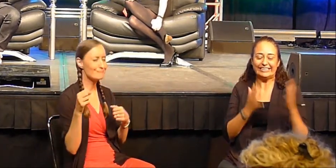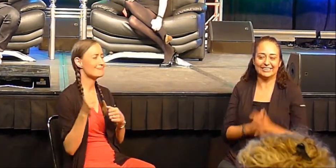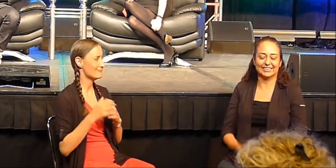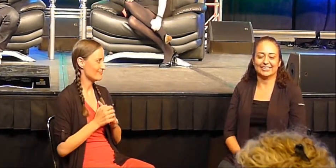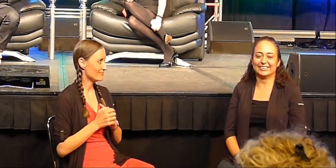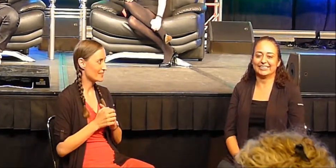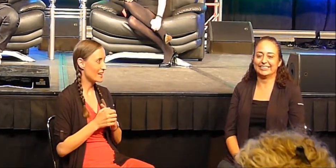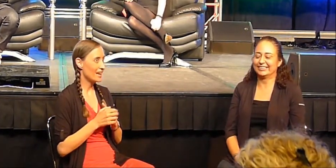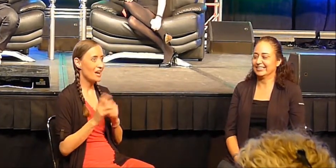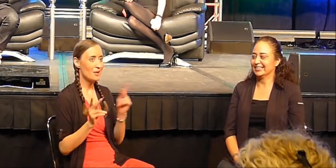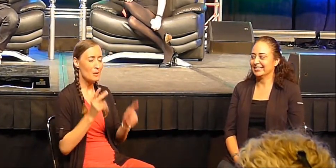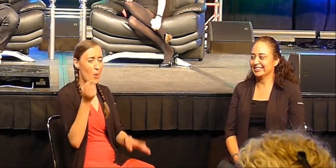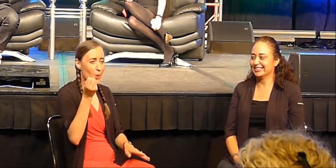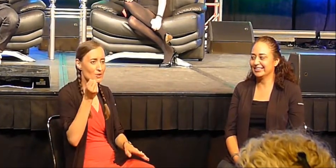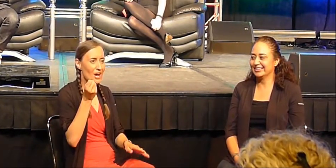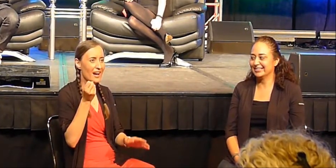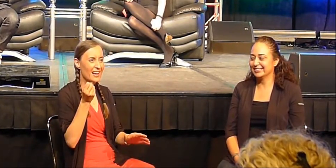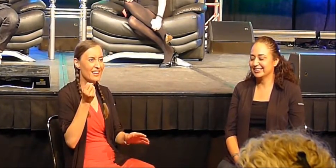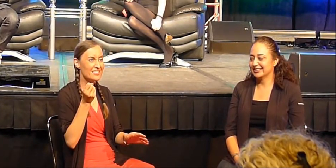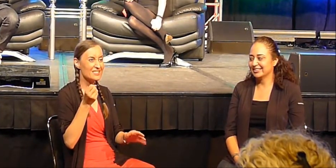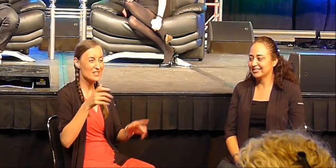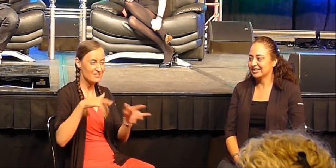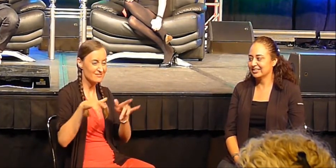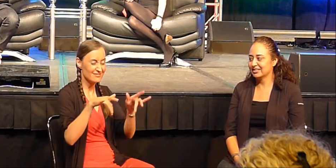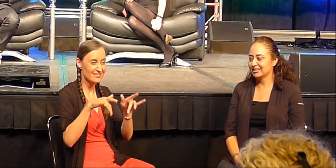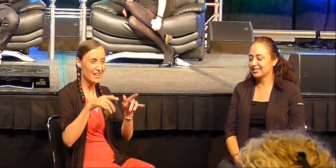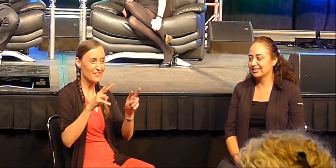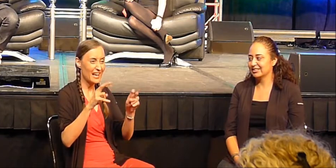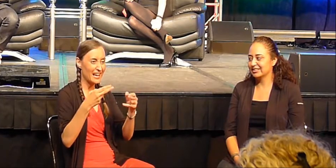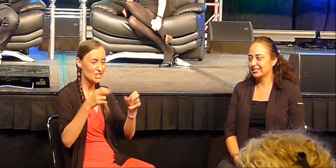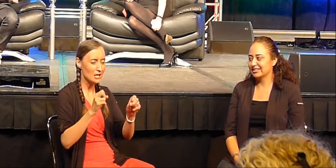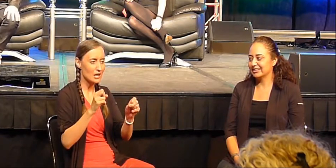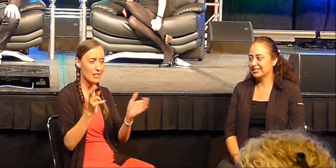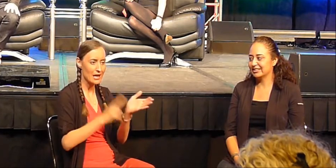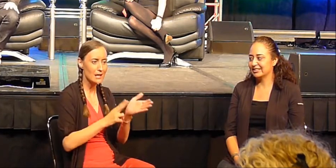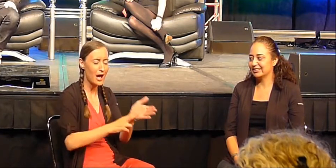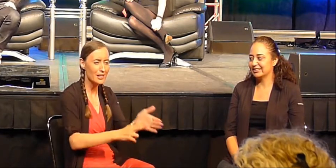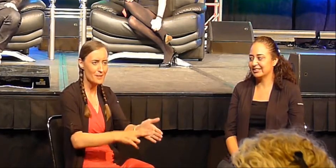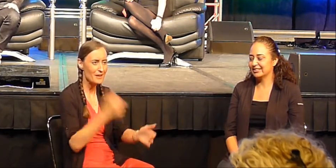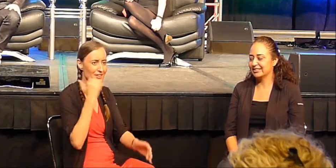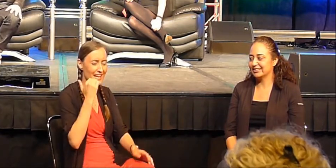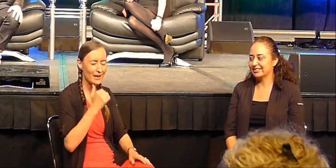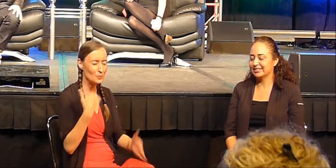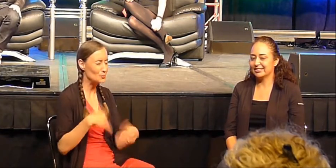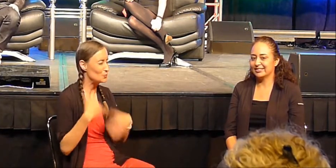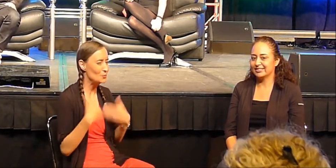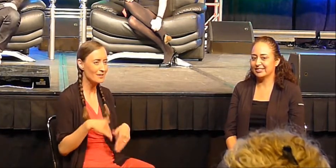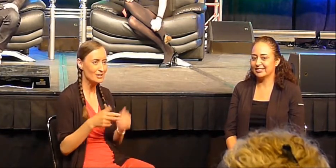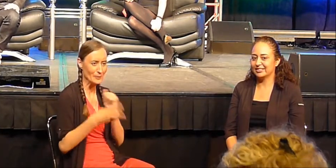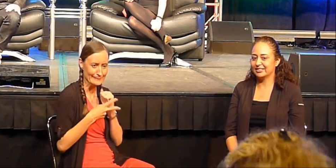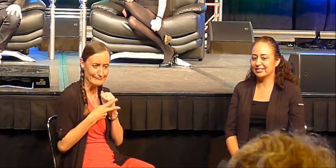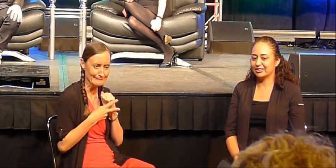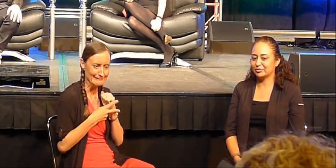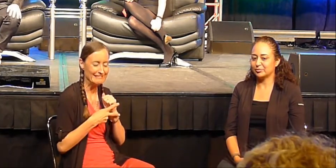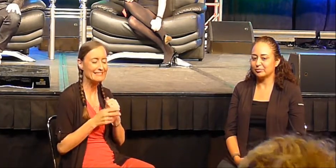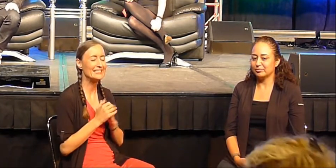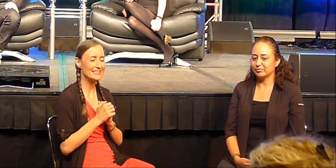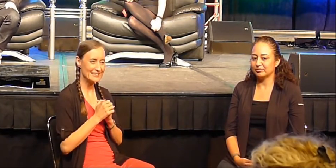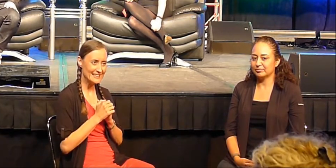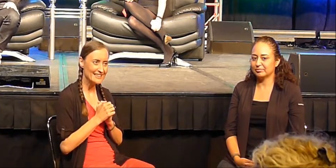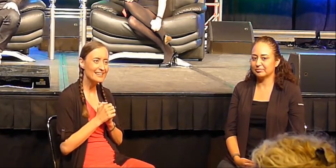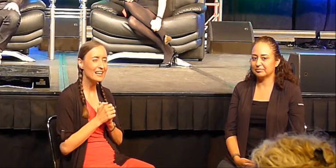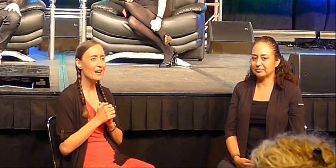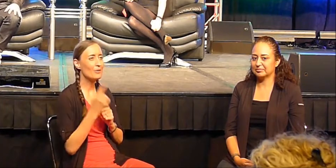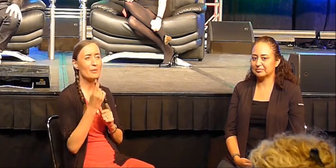People still hold on to that copy. I sign them every day. I come out to these things. Incredible. And it was just one